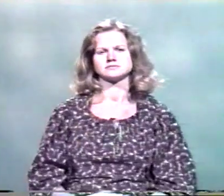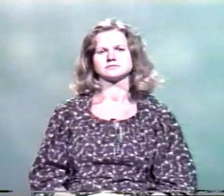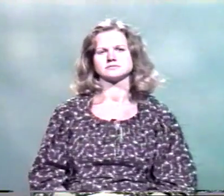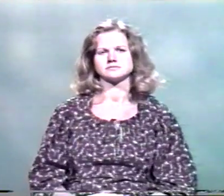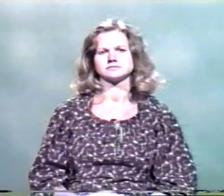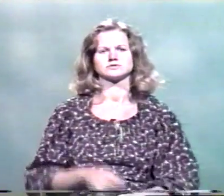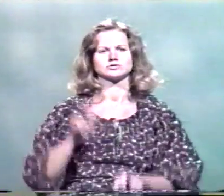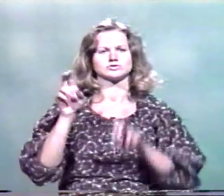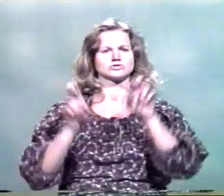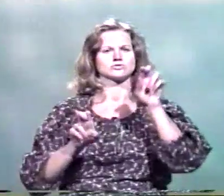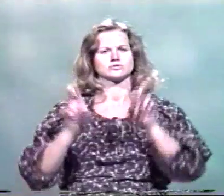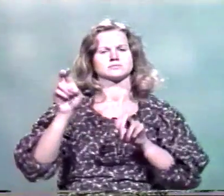Tournament.